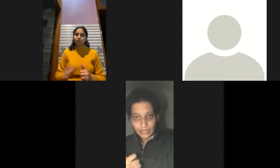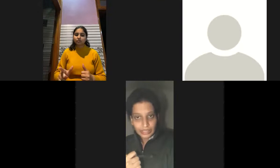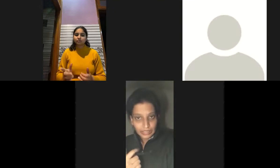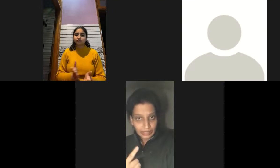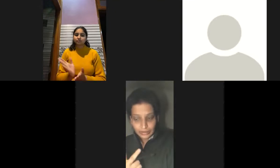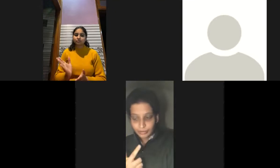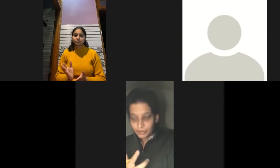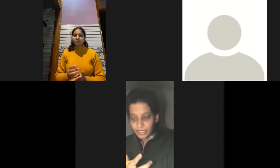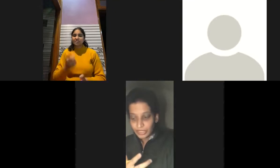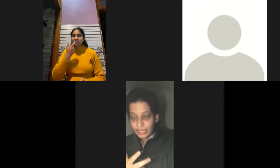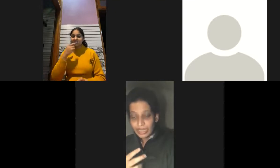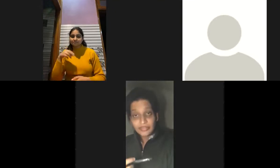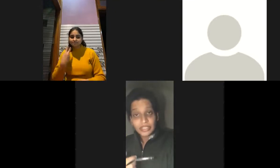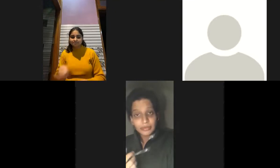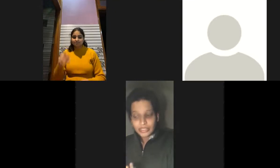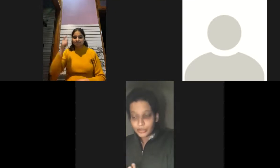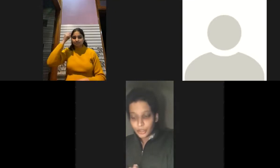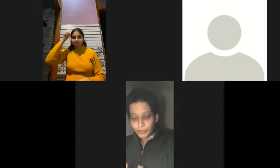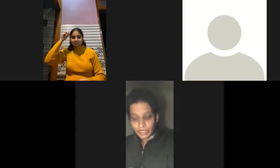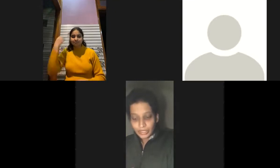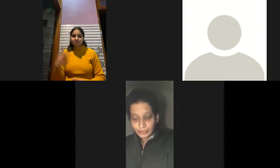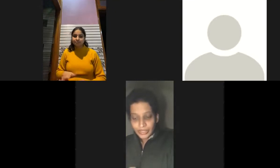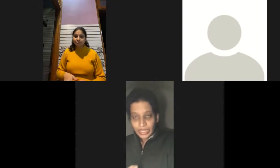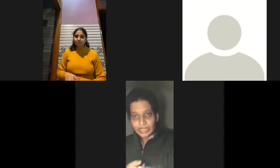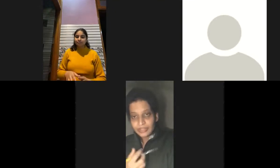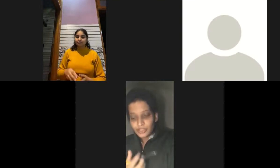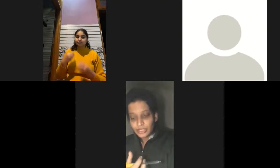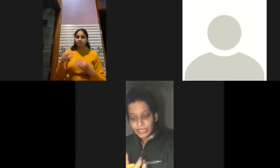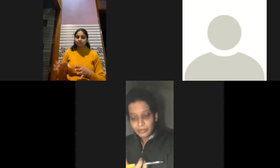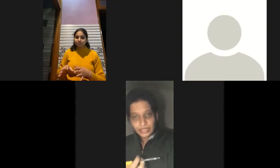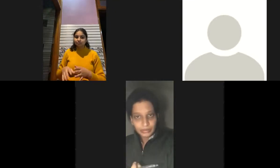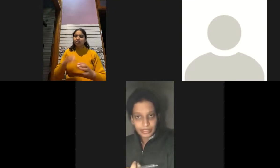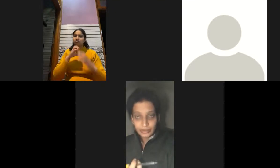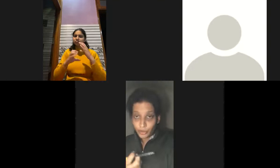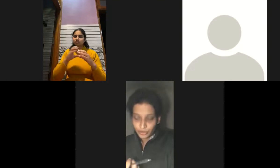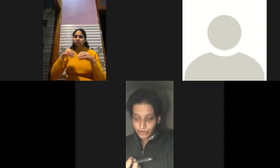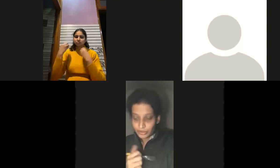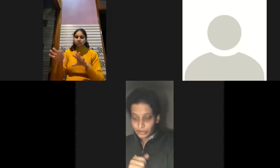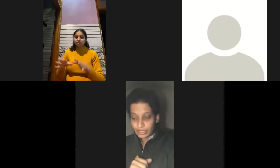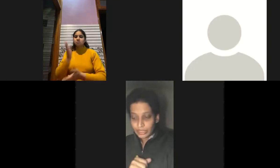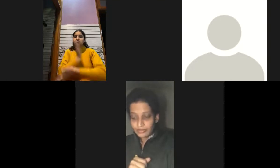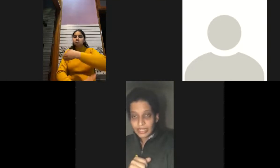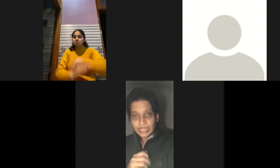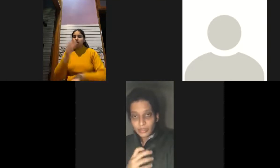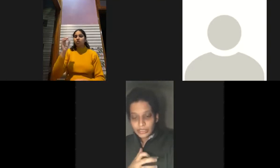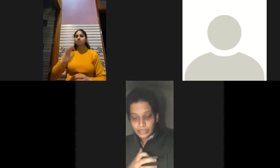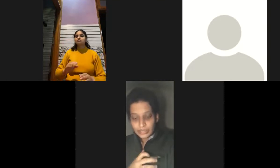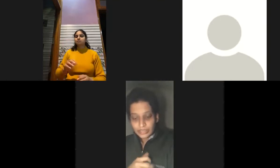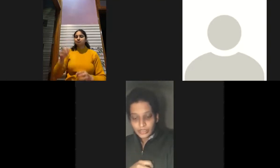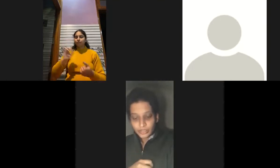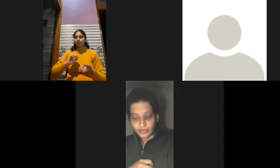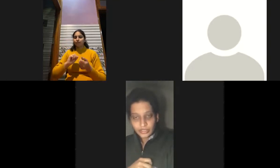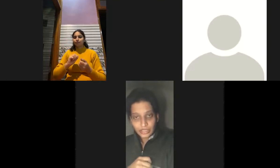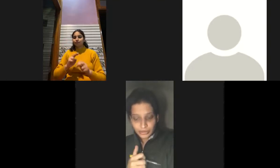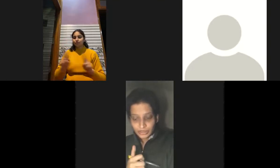hair, teeth, memory, and even the ability to communicate, and they eventually become disabled and monstrous. While acknowledging the